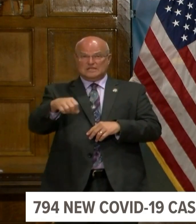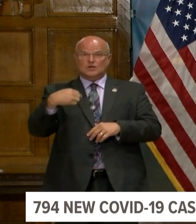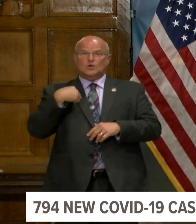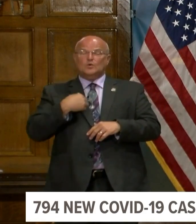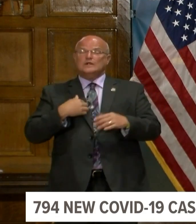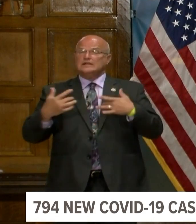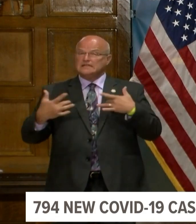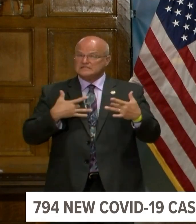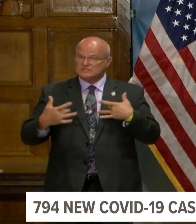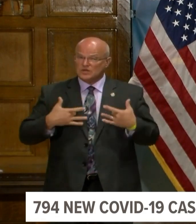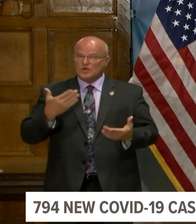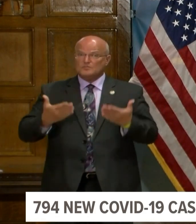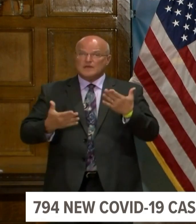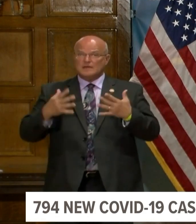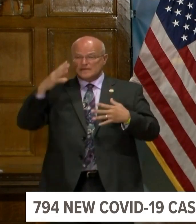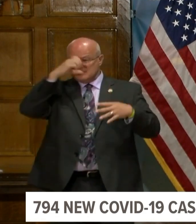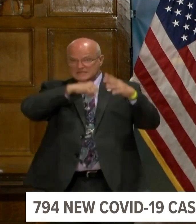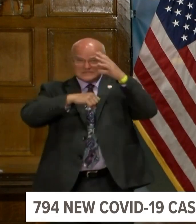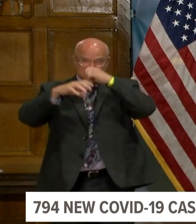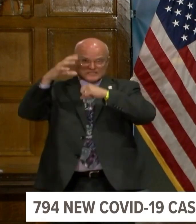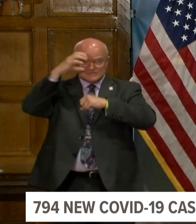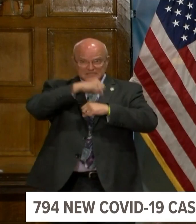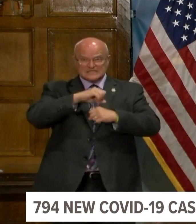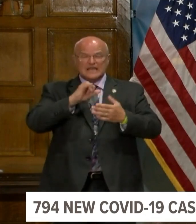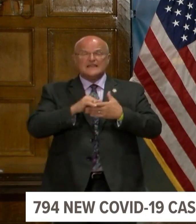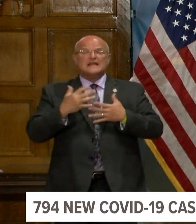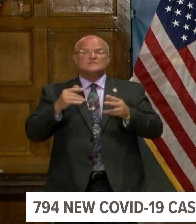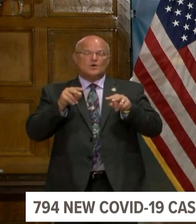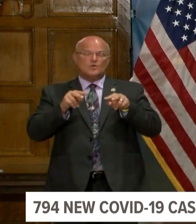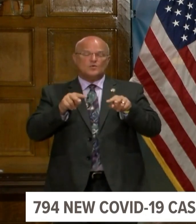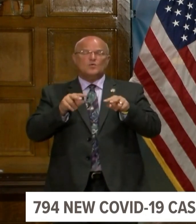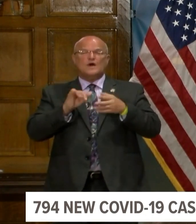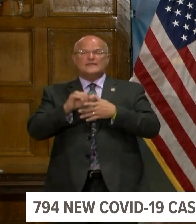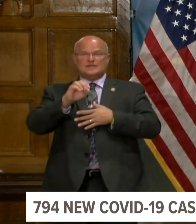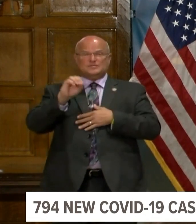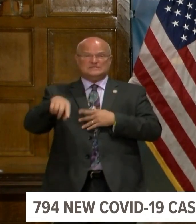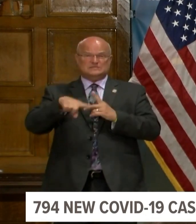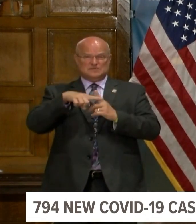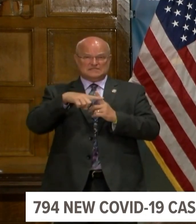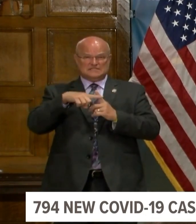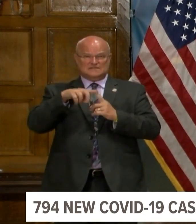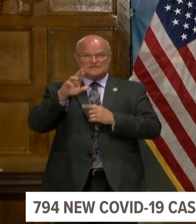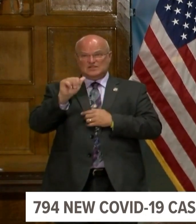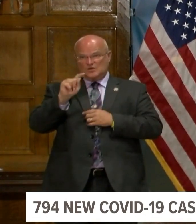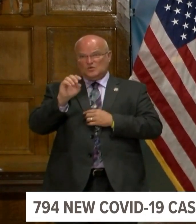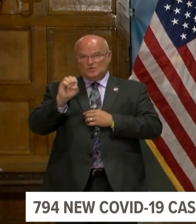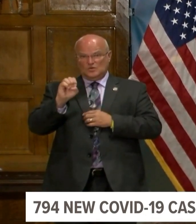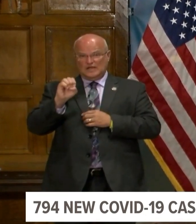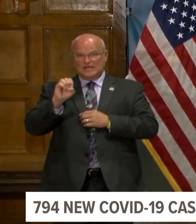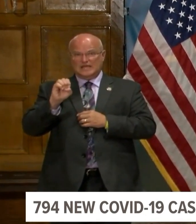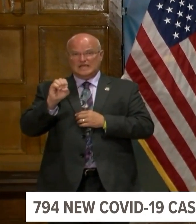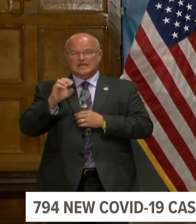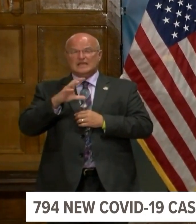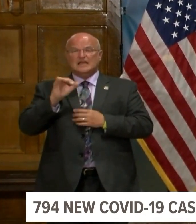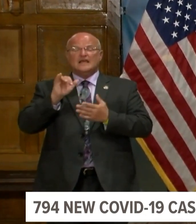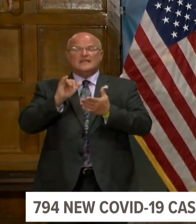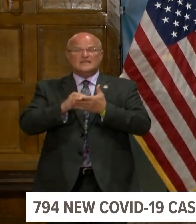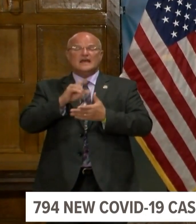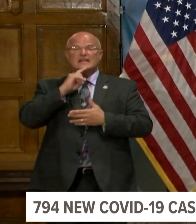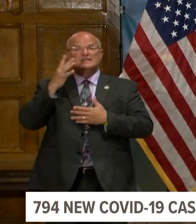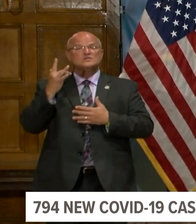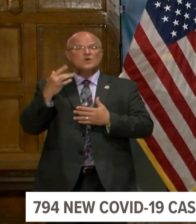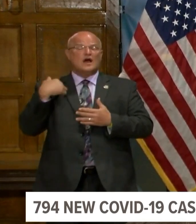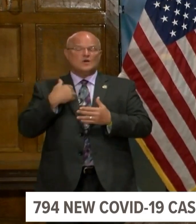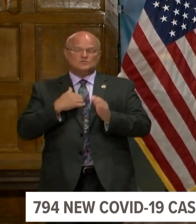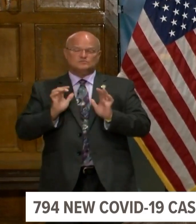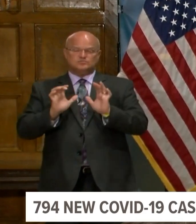get concerned that we may be missing cases, and that's why we watch that percent positivity rate. So that is why